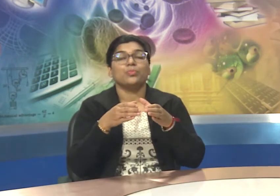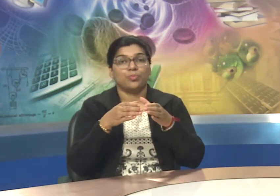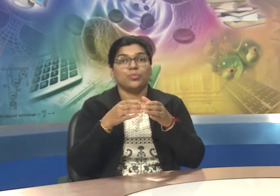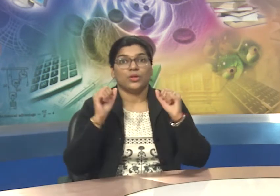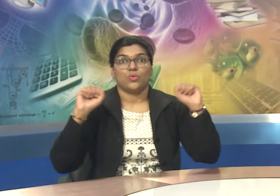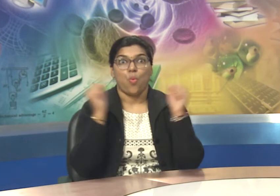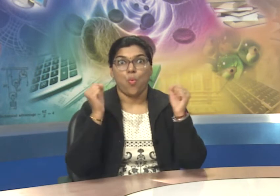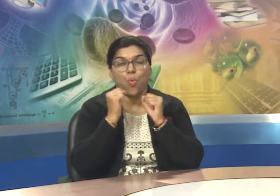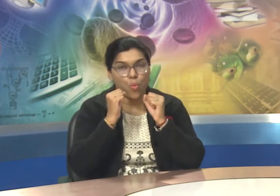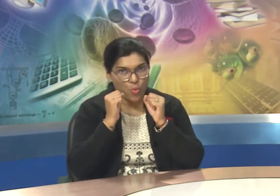The latter group